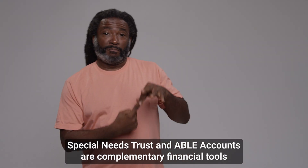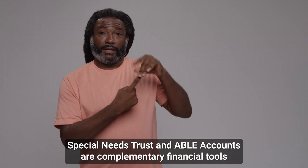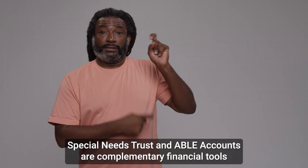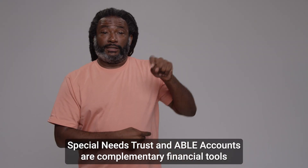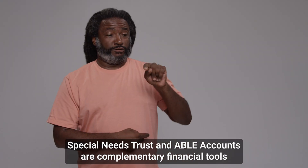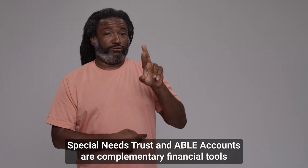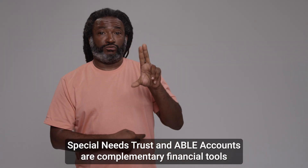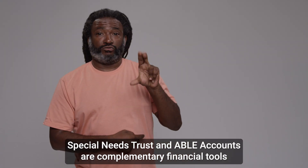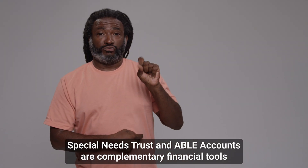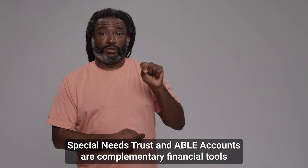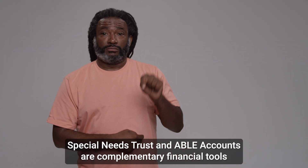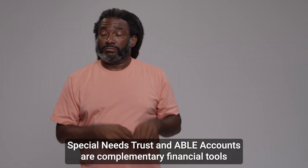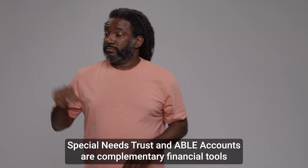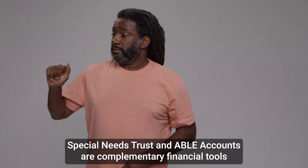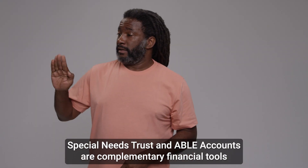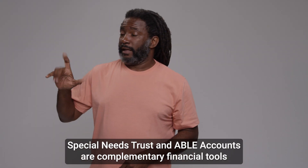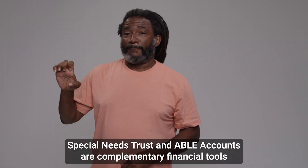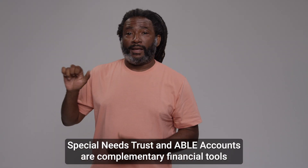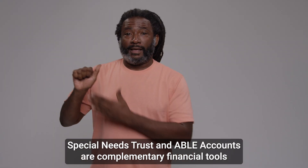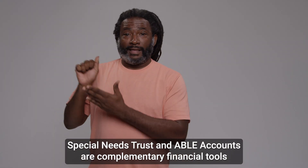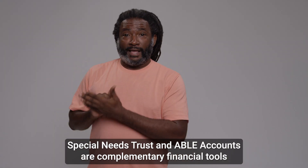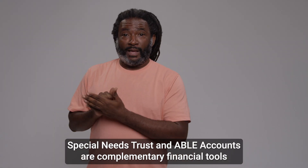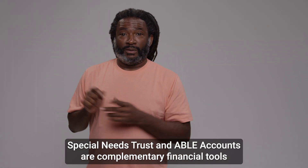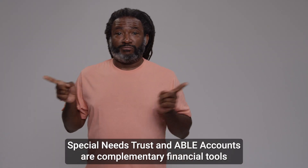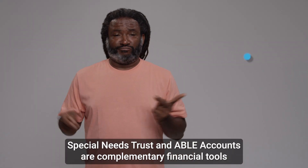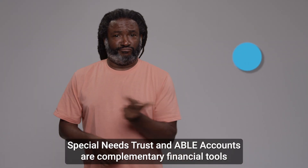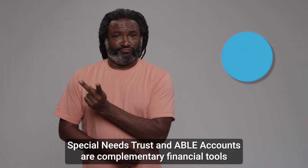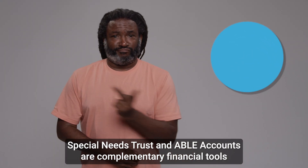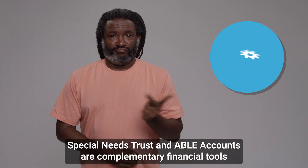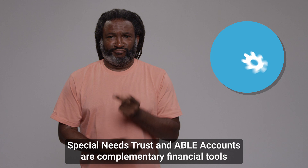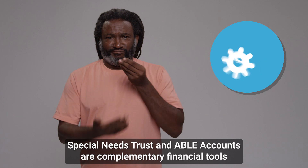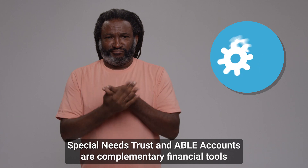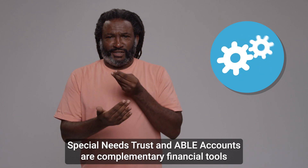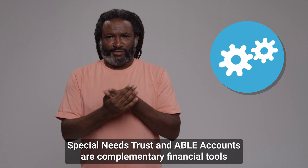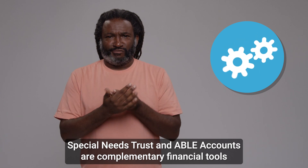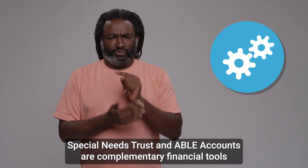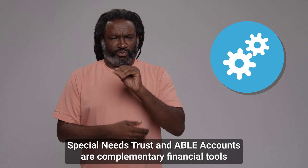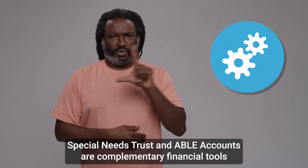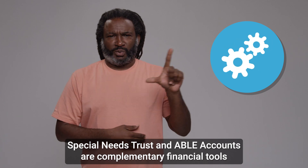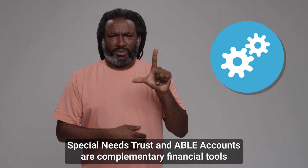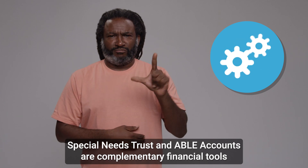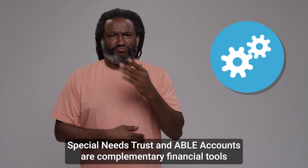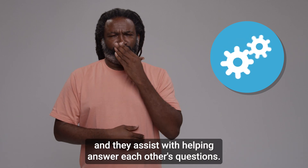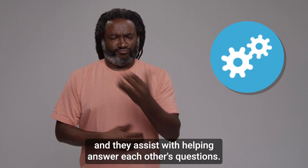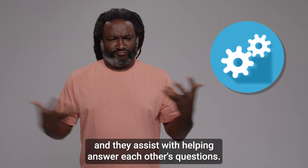Special Needs Trust and ABLE accounts are complementary financial tools, and they assist with helping answer each